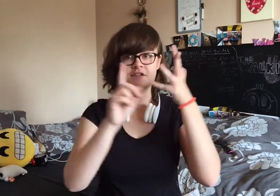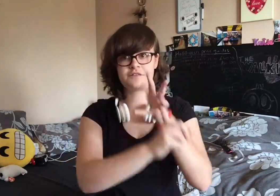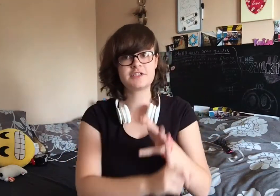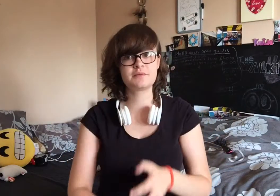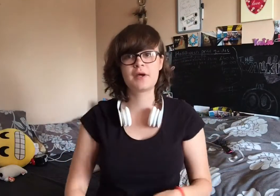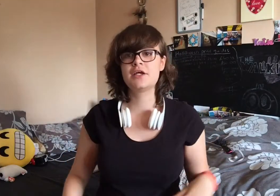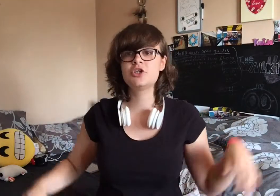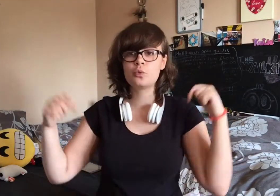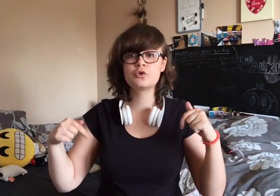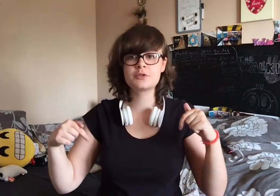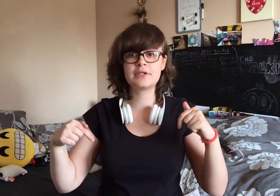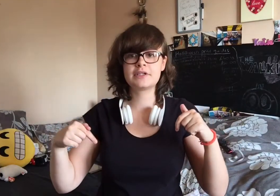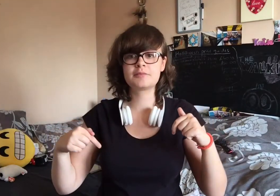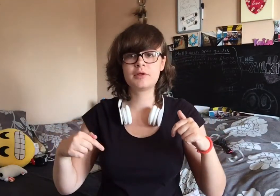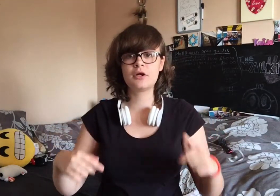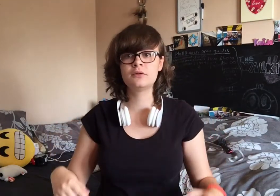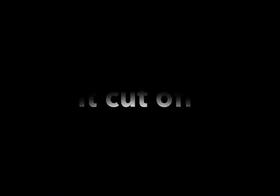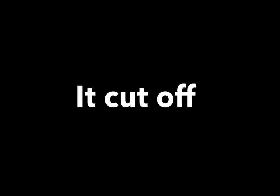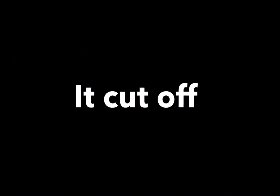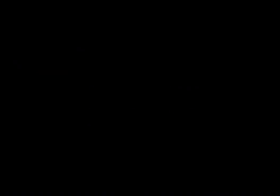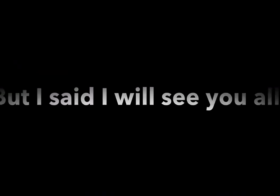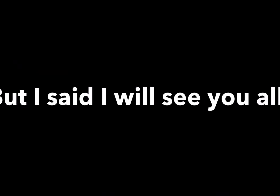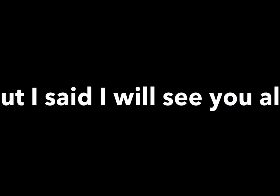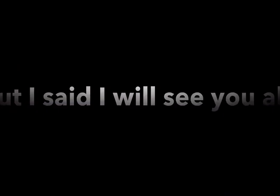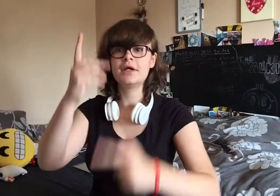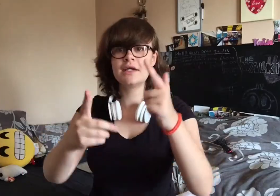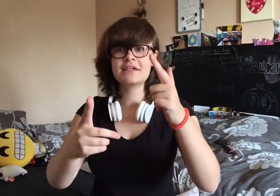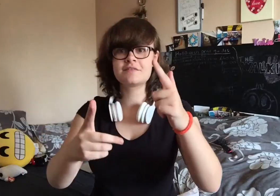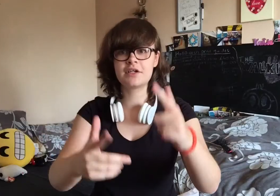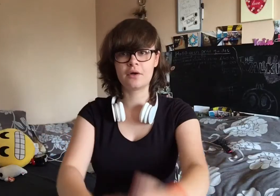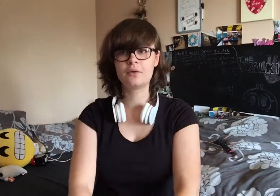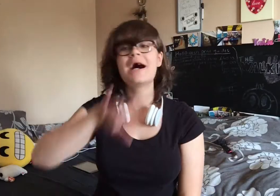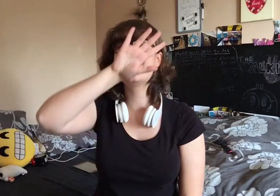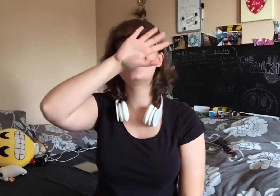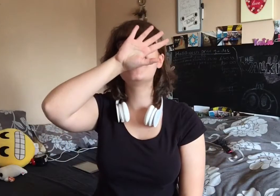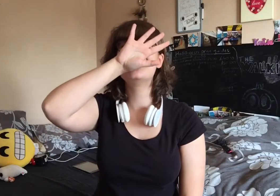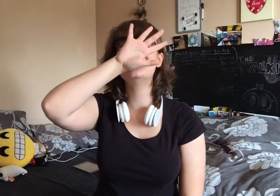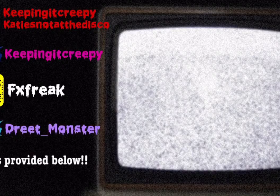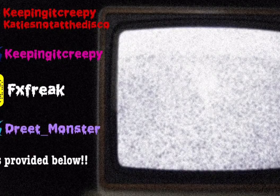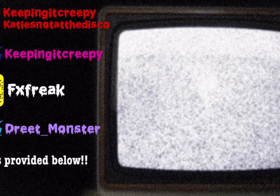the Facebook page, all those should be linked below in the next video. Bye!